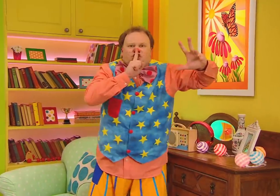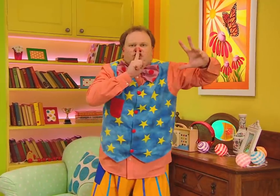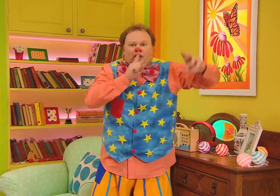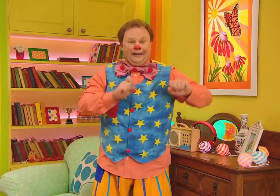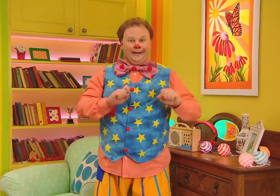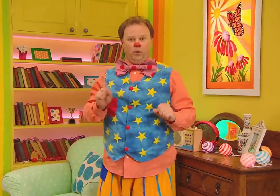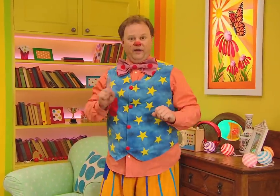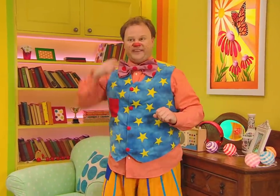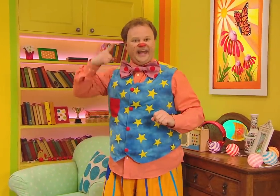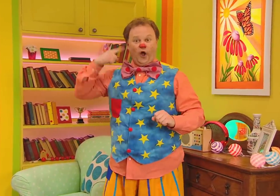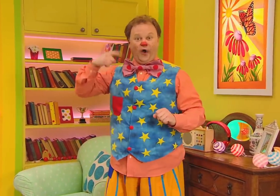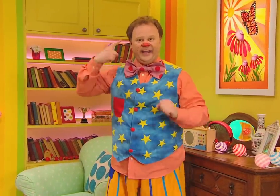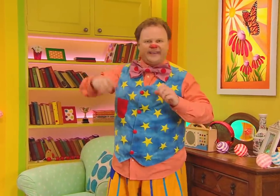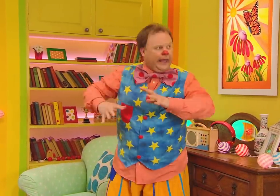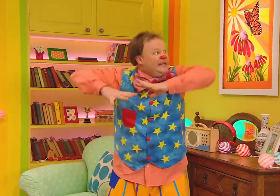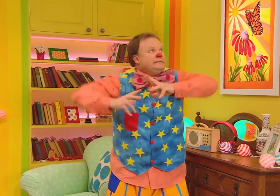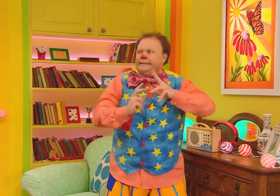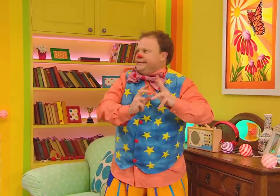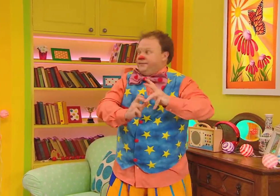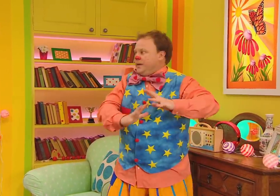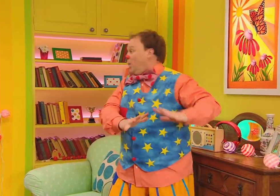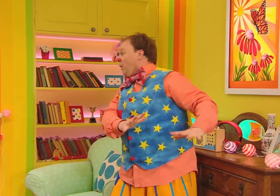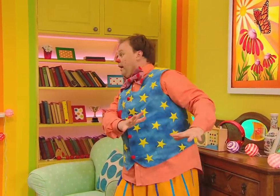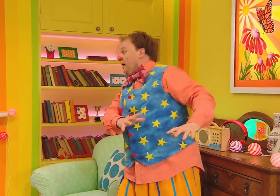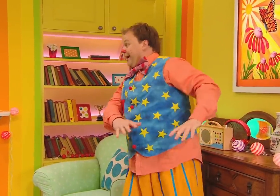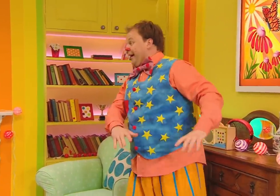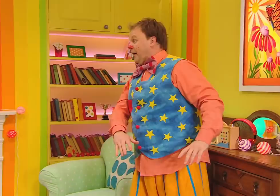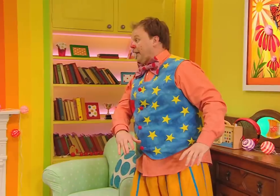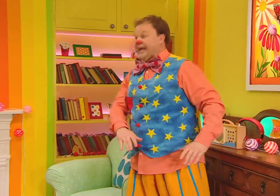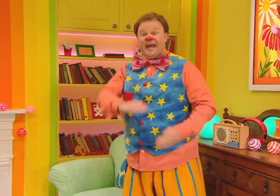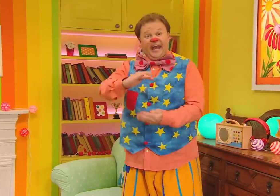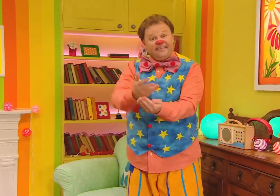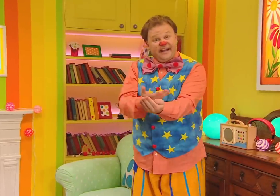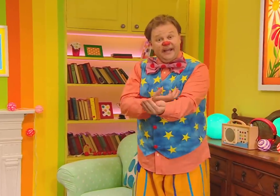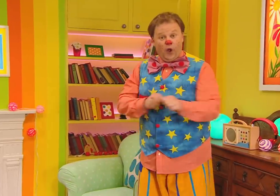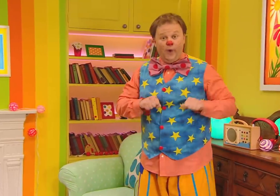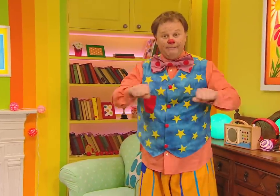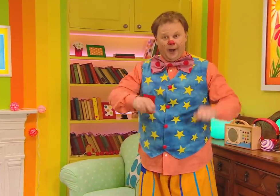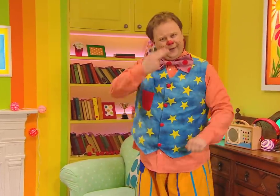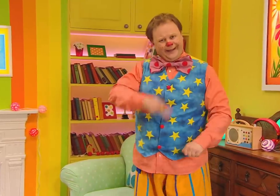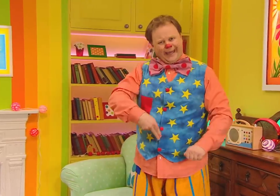Shh! What's that noise? What? It's the lawnmower